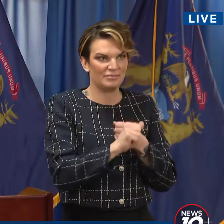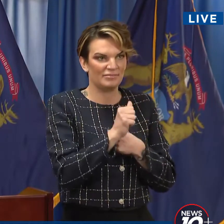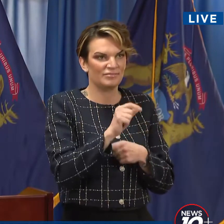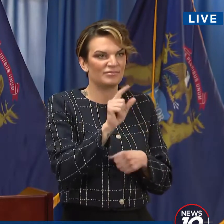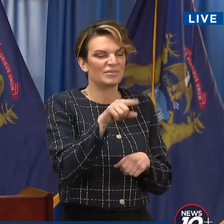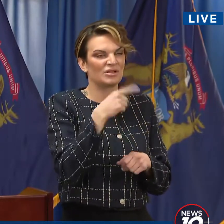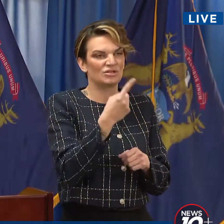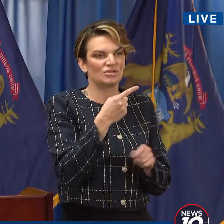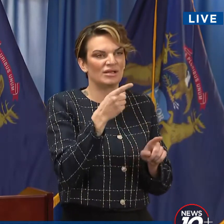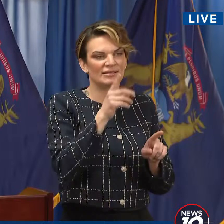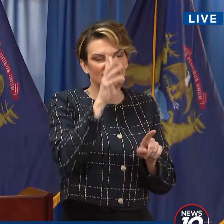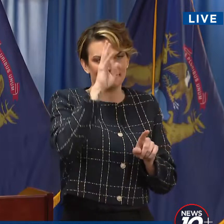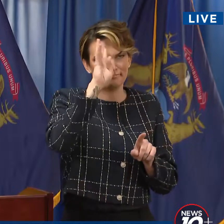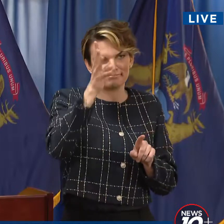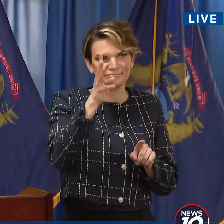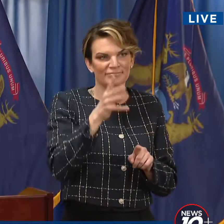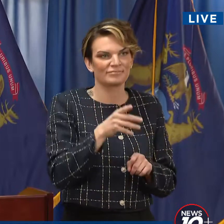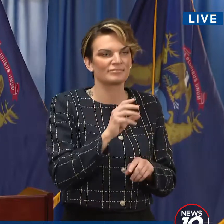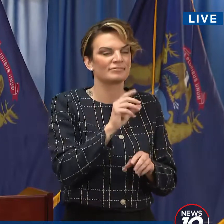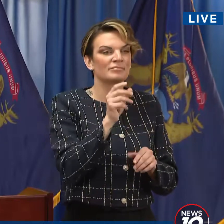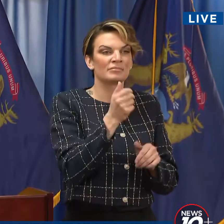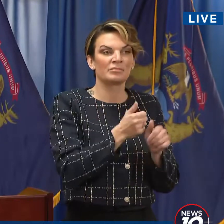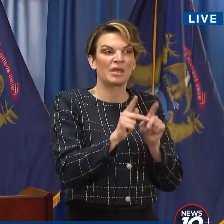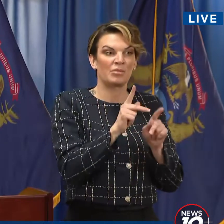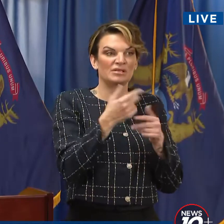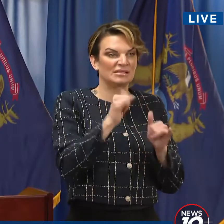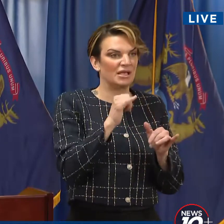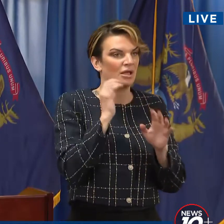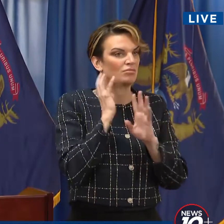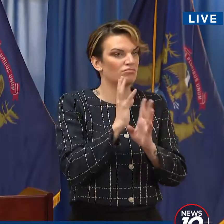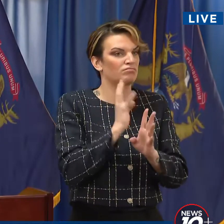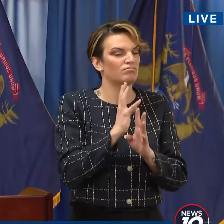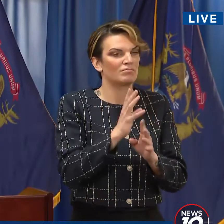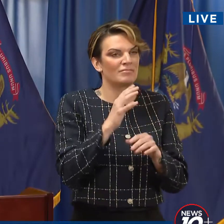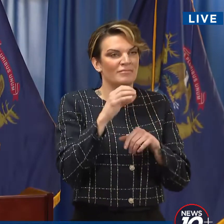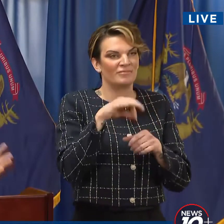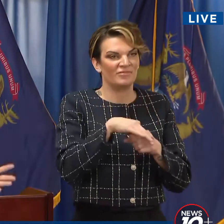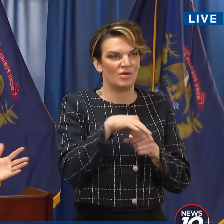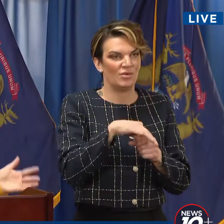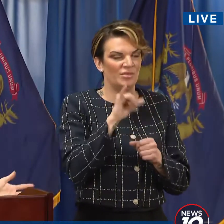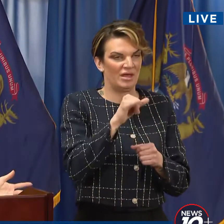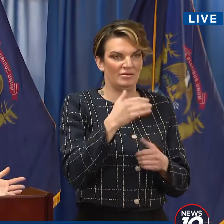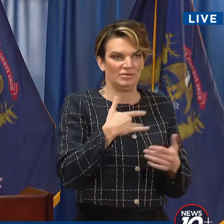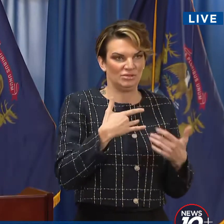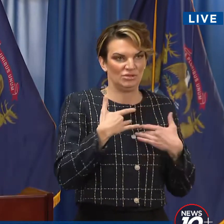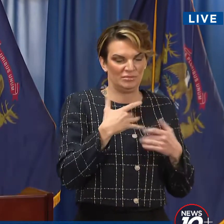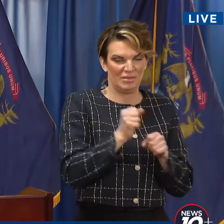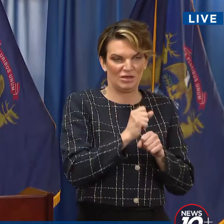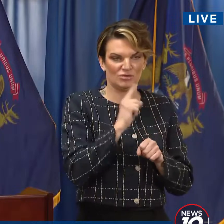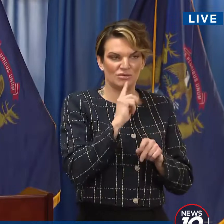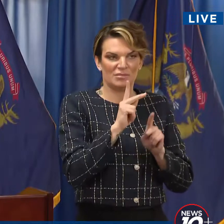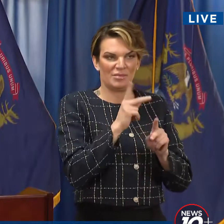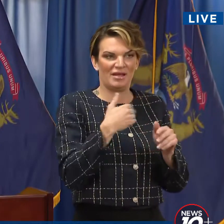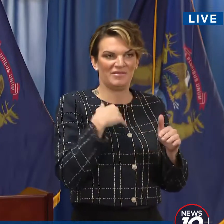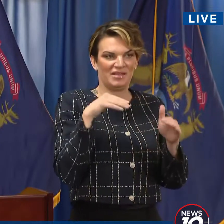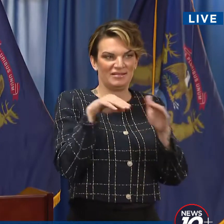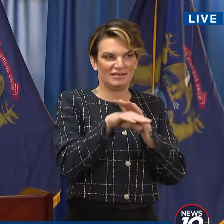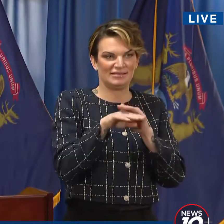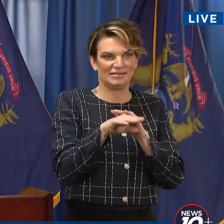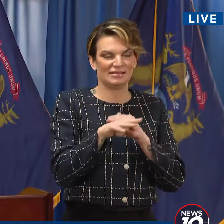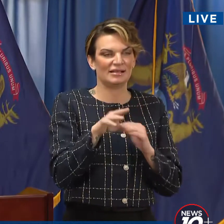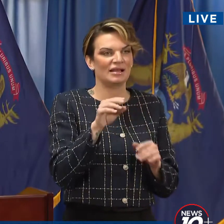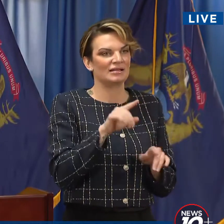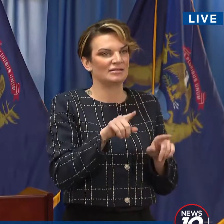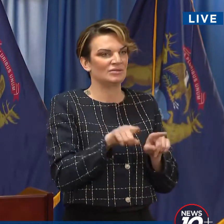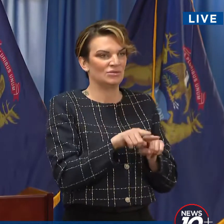swatting incident. No voters were blocked from voting, which was in the midst of it our biggest concern, as well as making sure that they were not